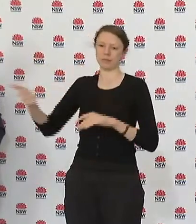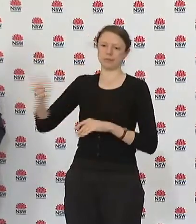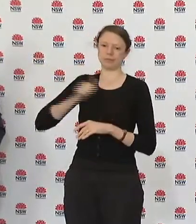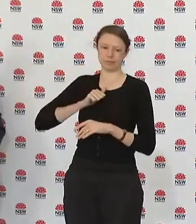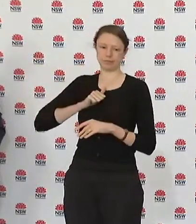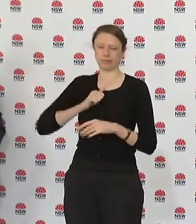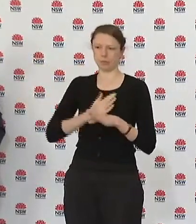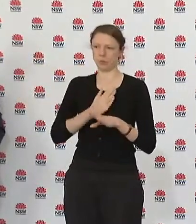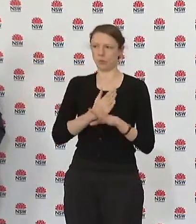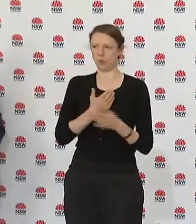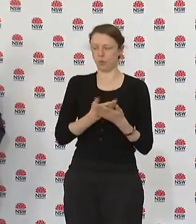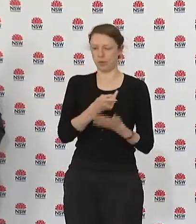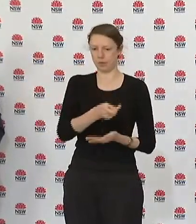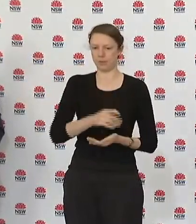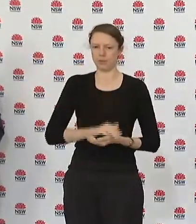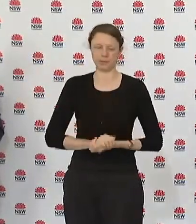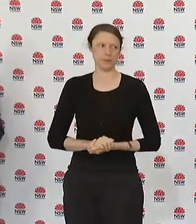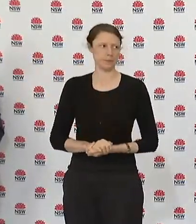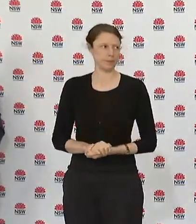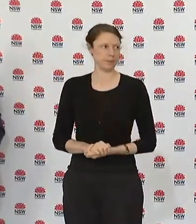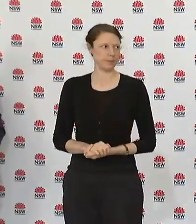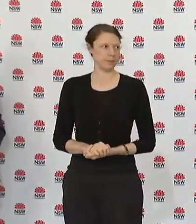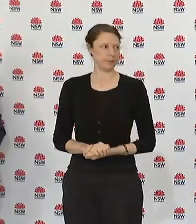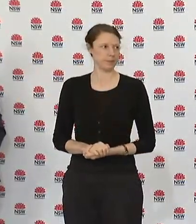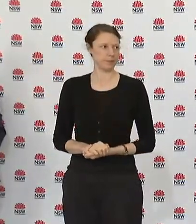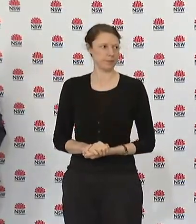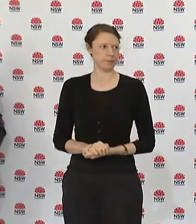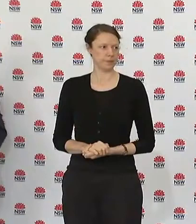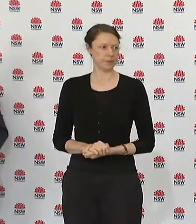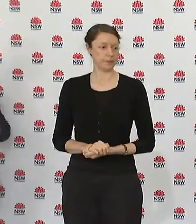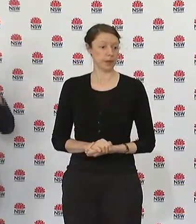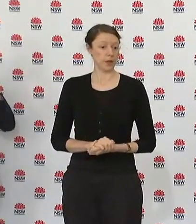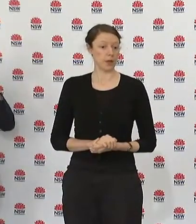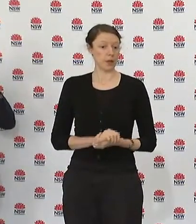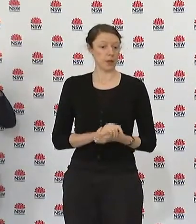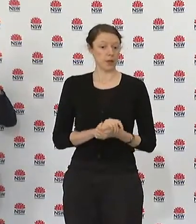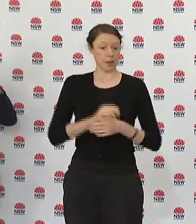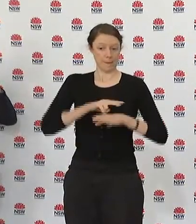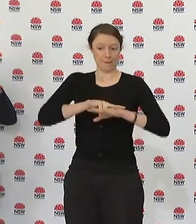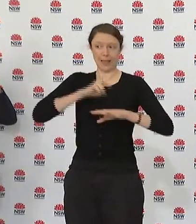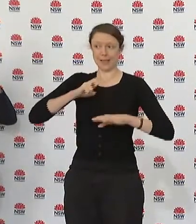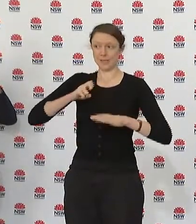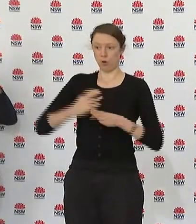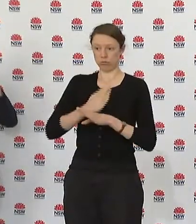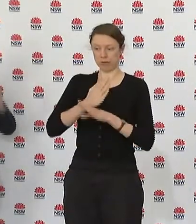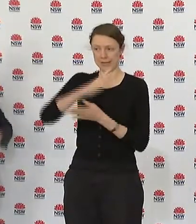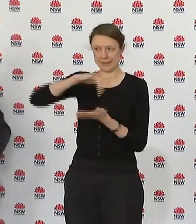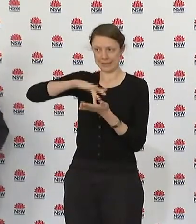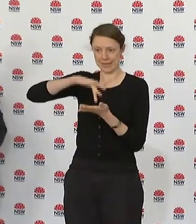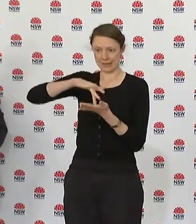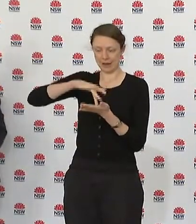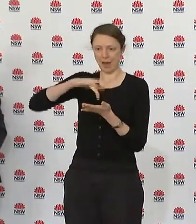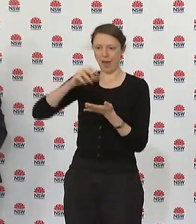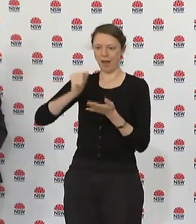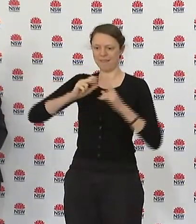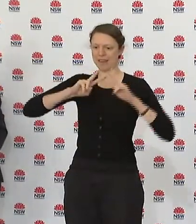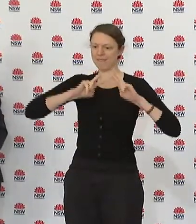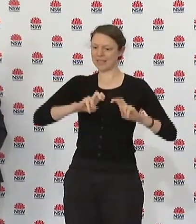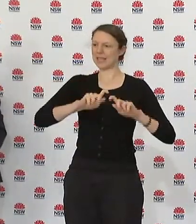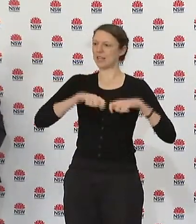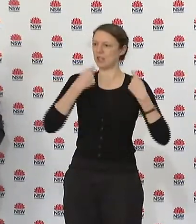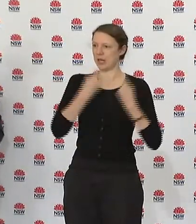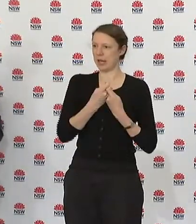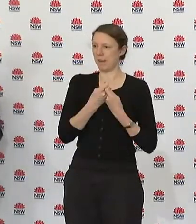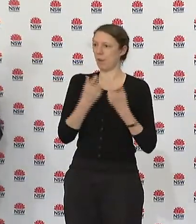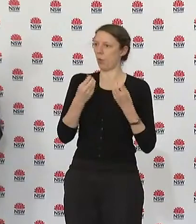Wales Health about the people at that gathering. At our Police Operations Centre, we have an investigation team. We have a representative from New South